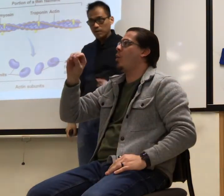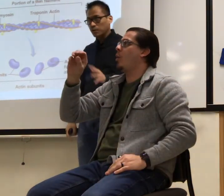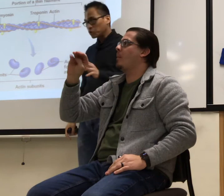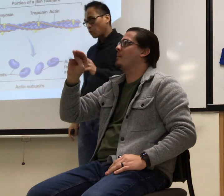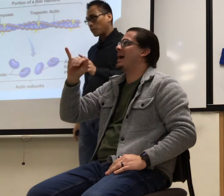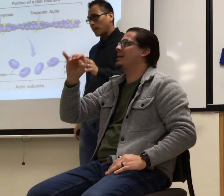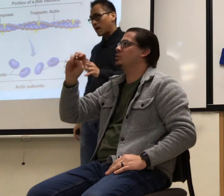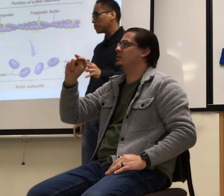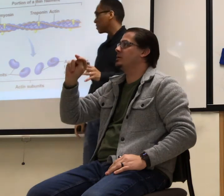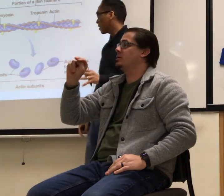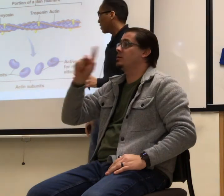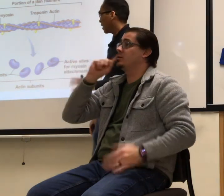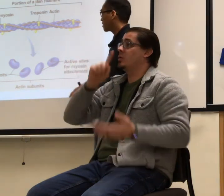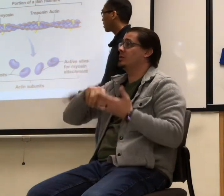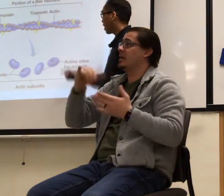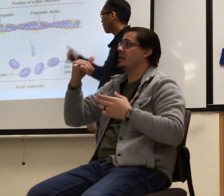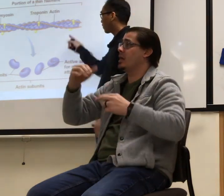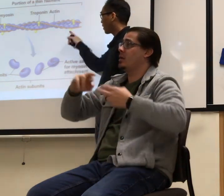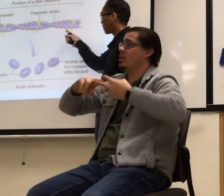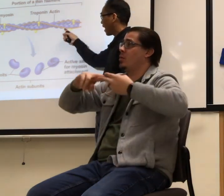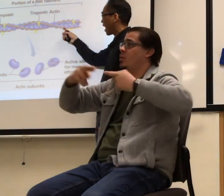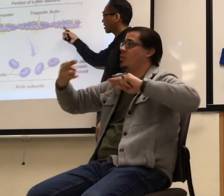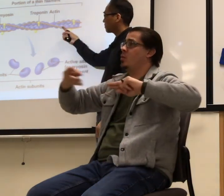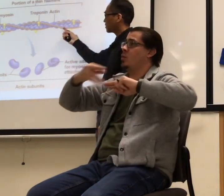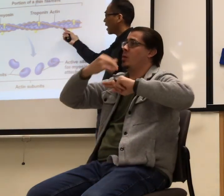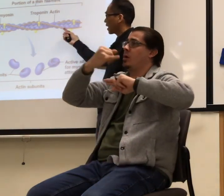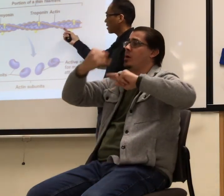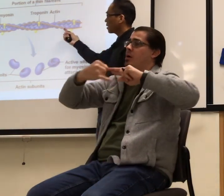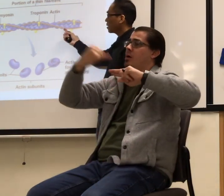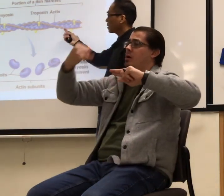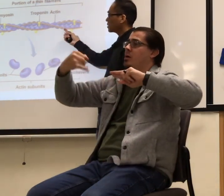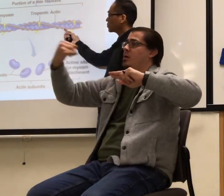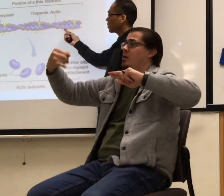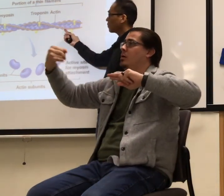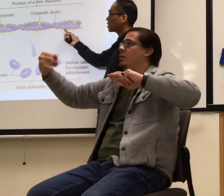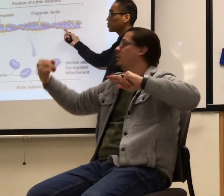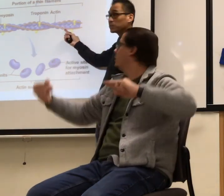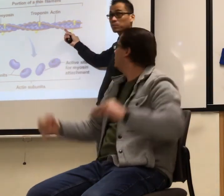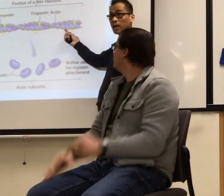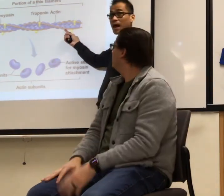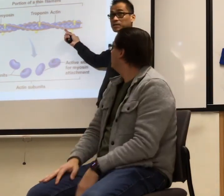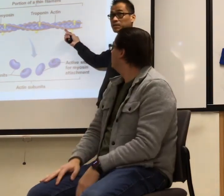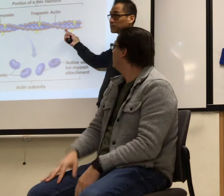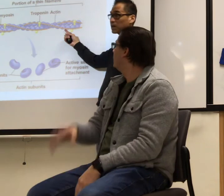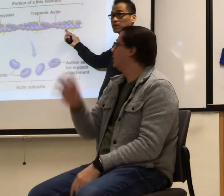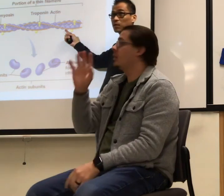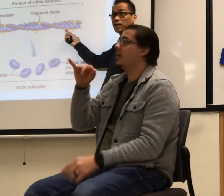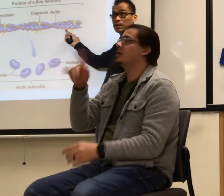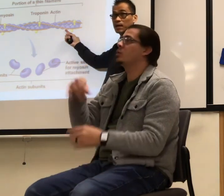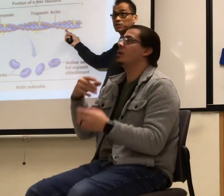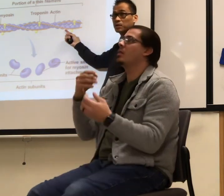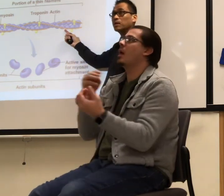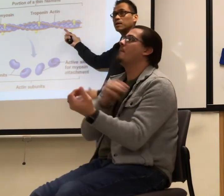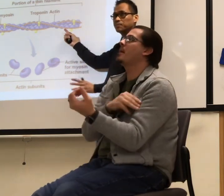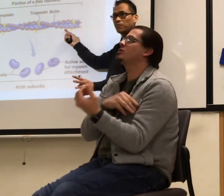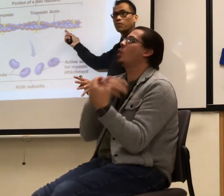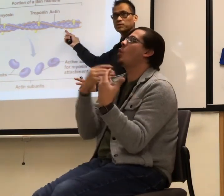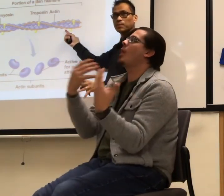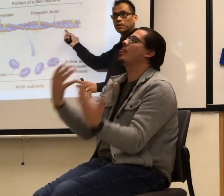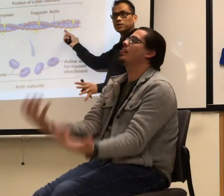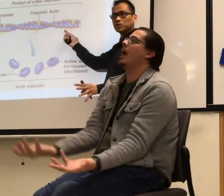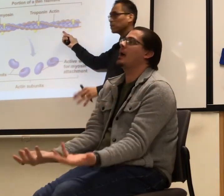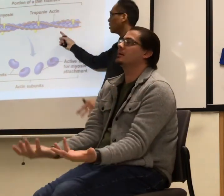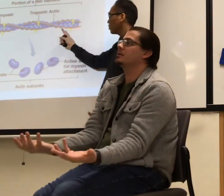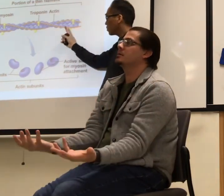that the tropomyosin is covering the active site. This is when the muscle is relaxed and is not generating tension. It's